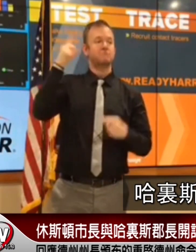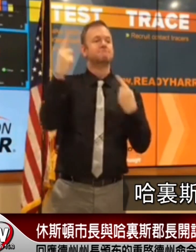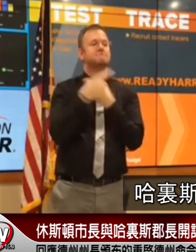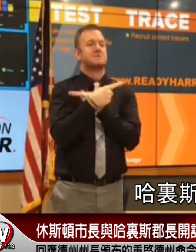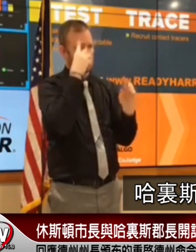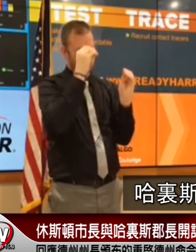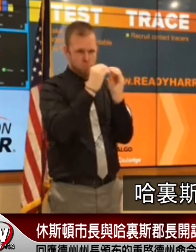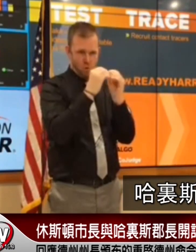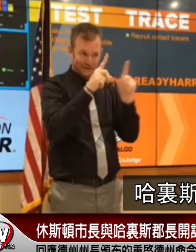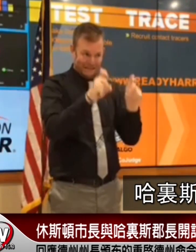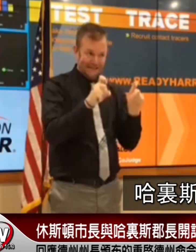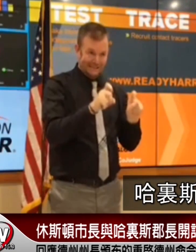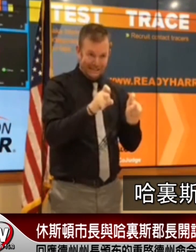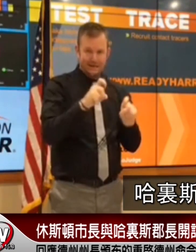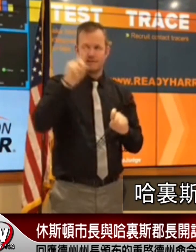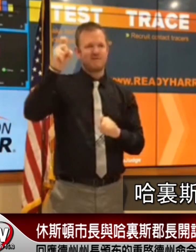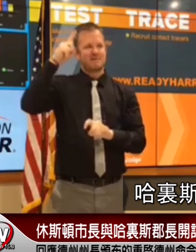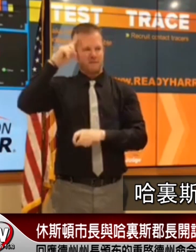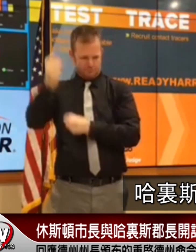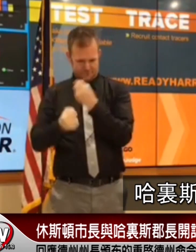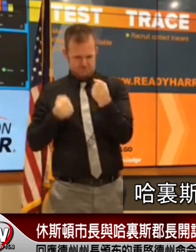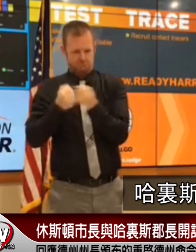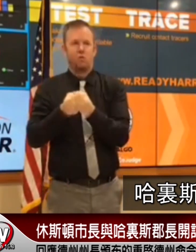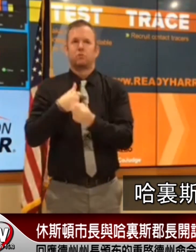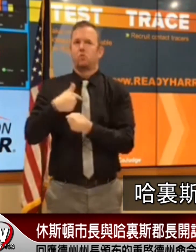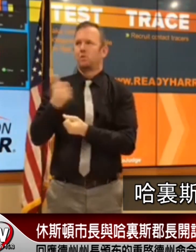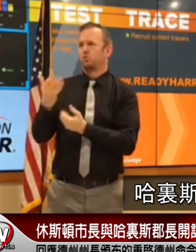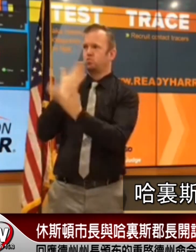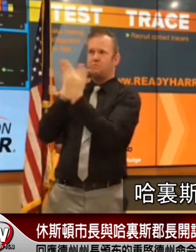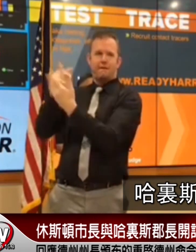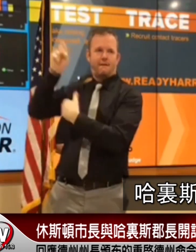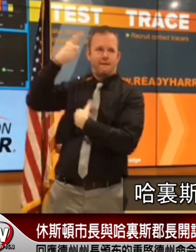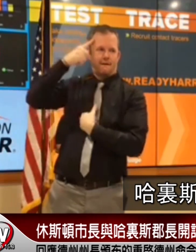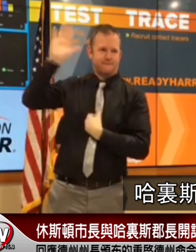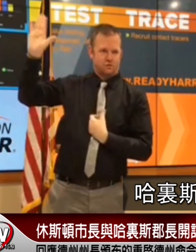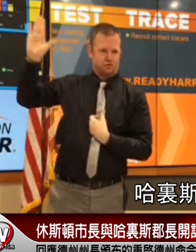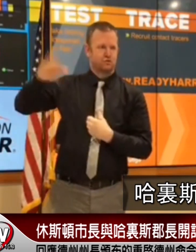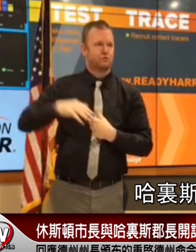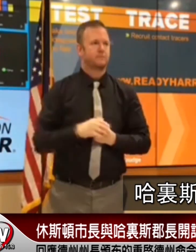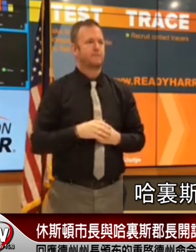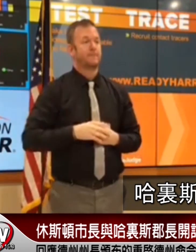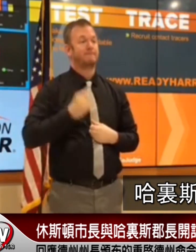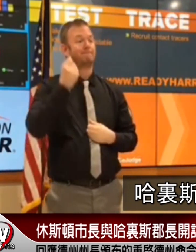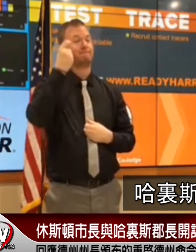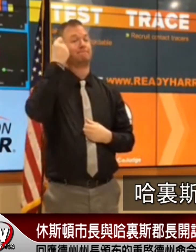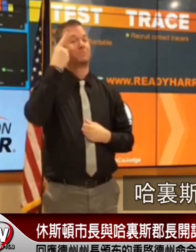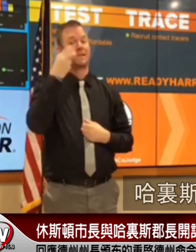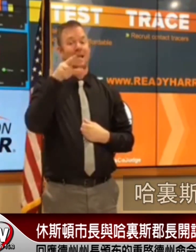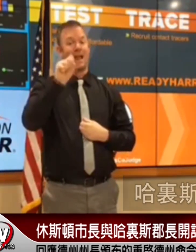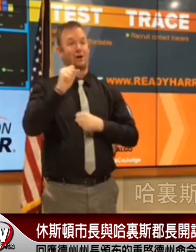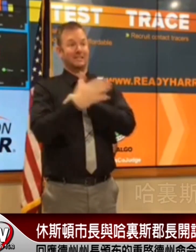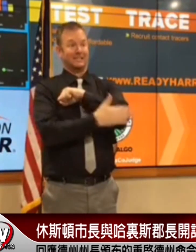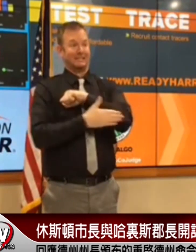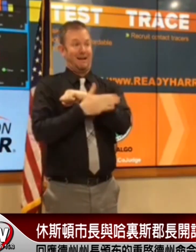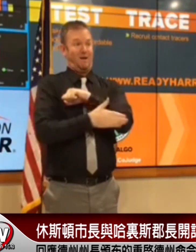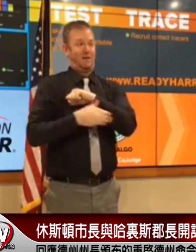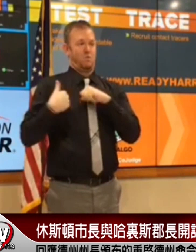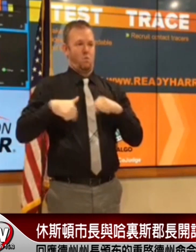May 1st. But as the epicenter of COVID-19 in Texas, we in Harris County can't take our eye off the